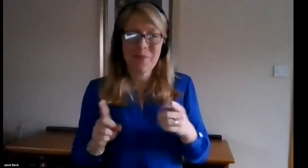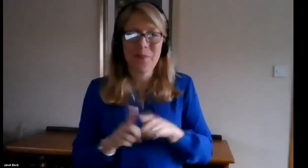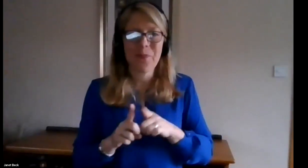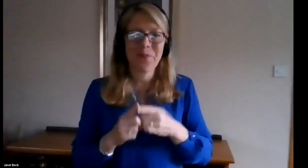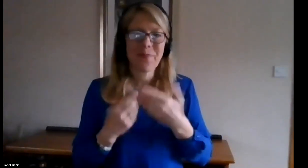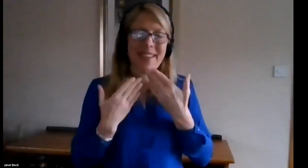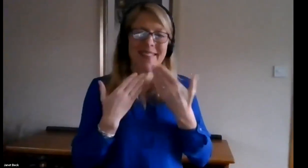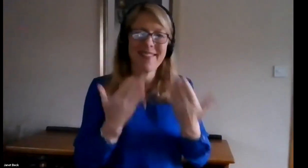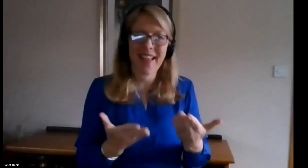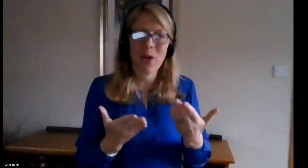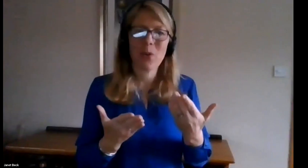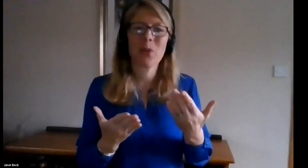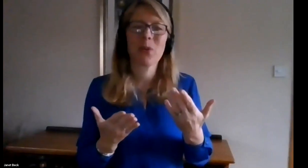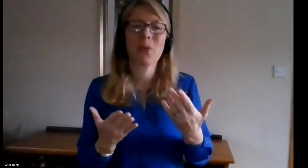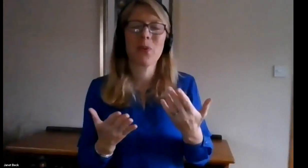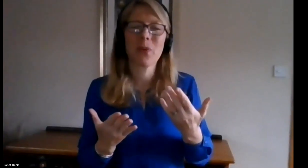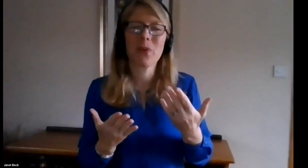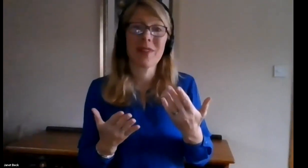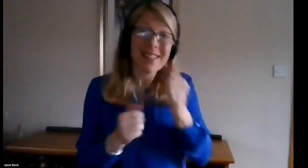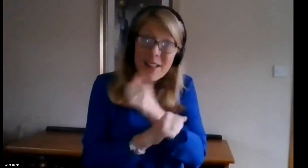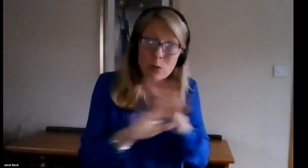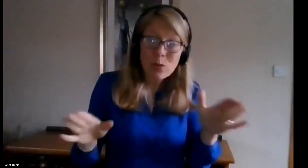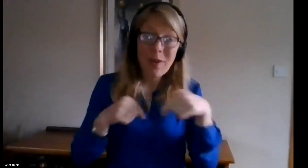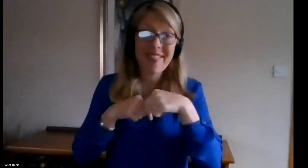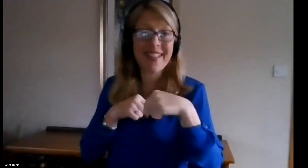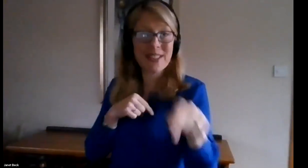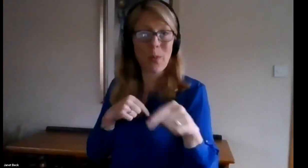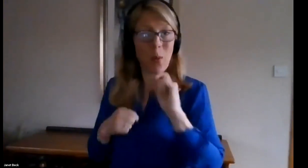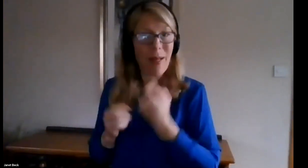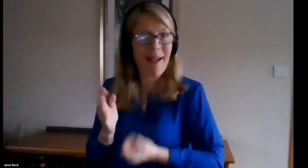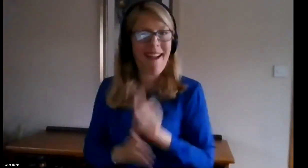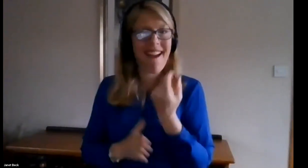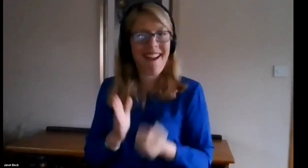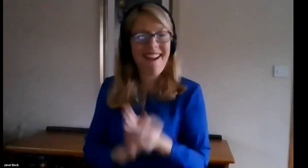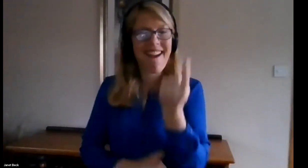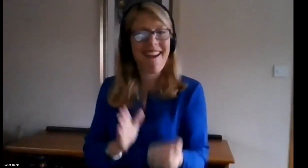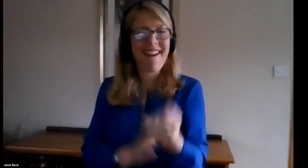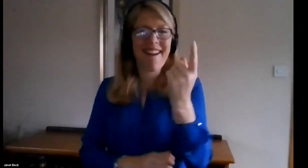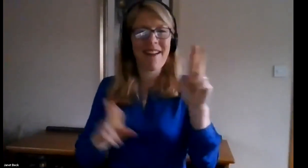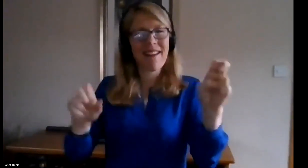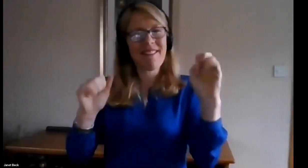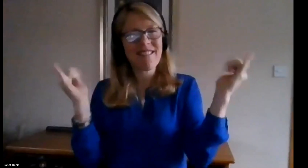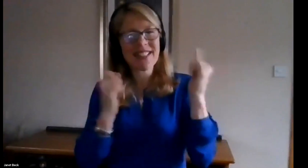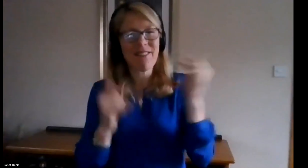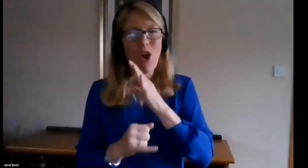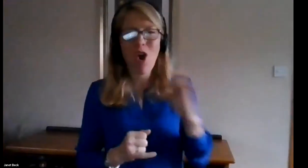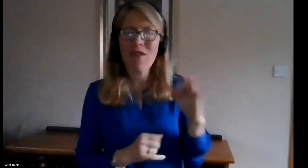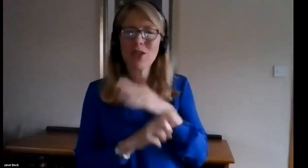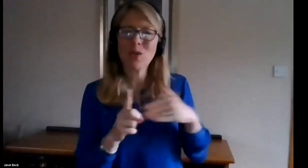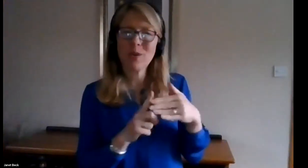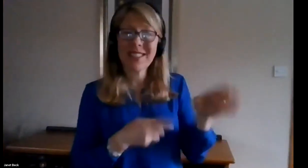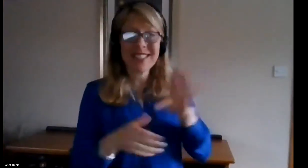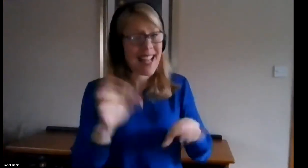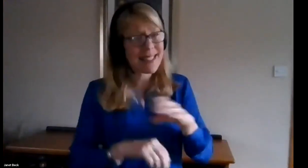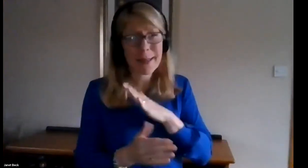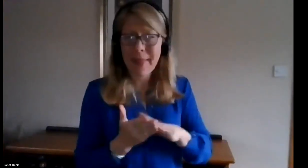thanks to the ARSRC, there are events on all week as part of the Festival of Social Sciences, and I would encourage you to go to them all. There will